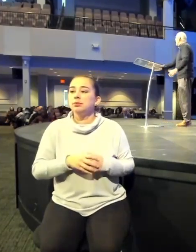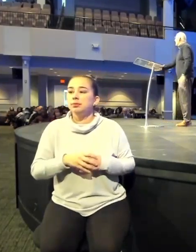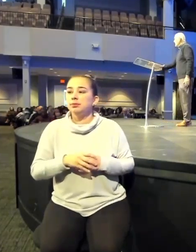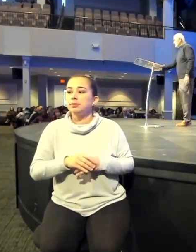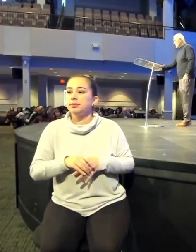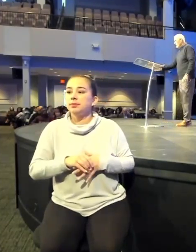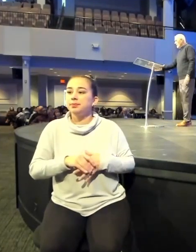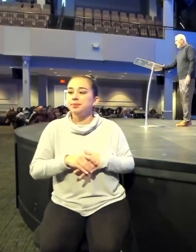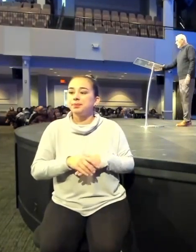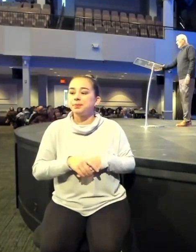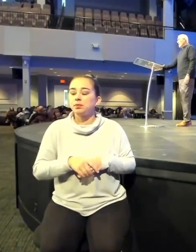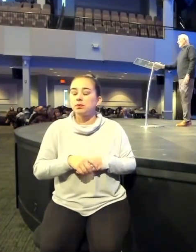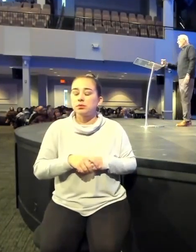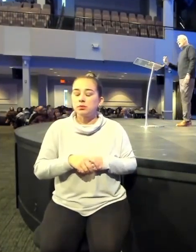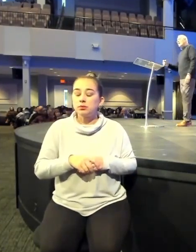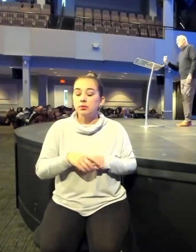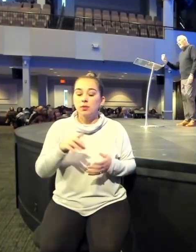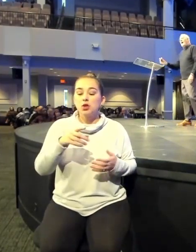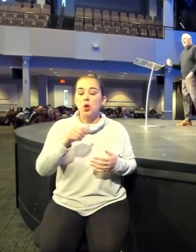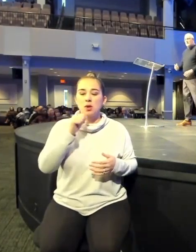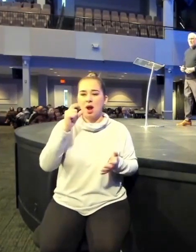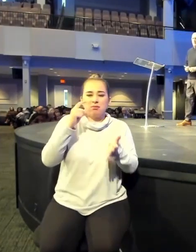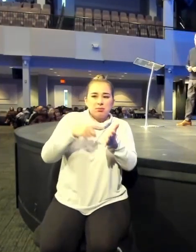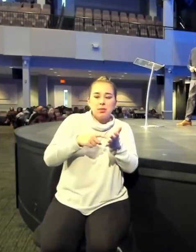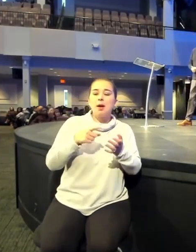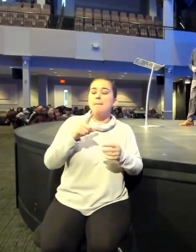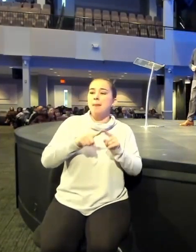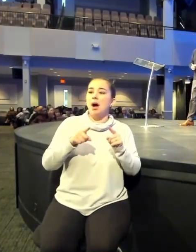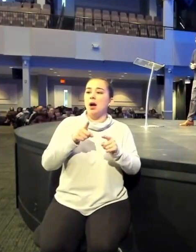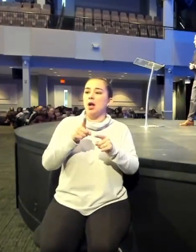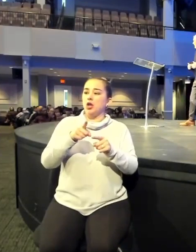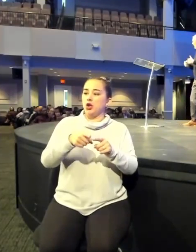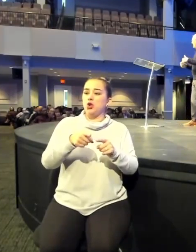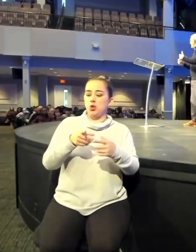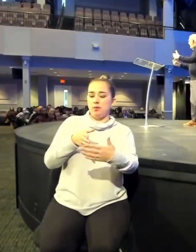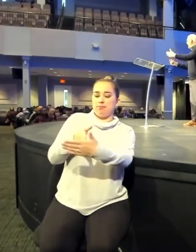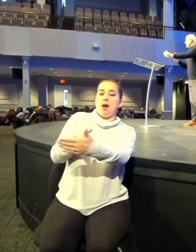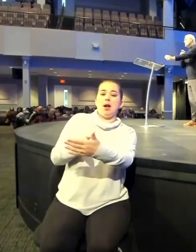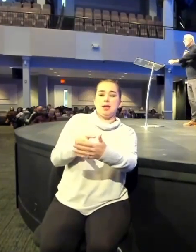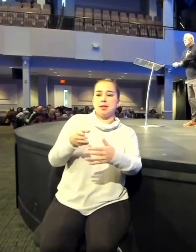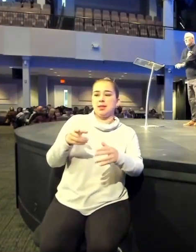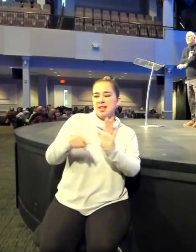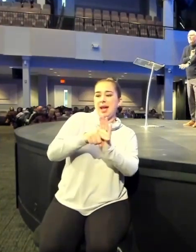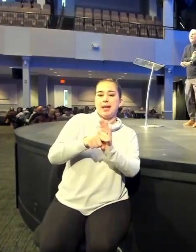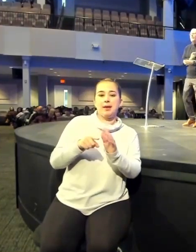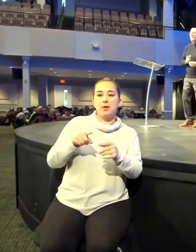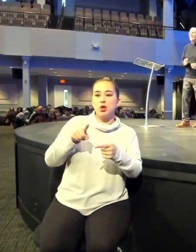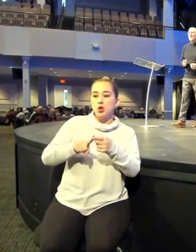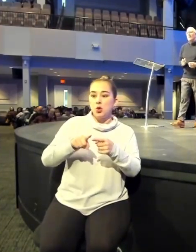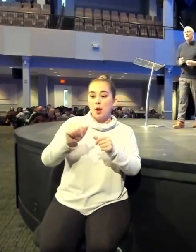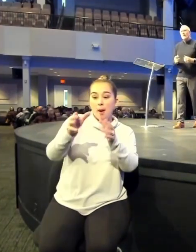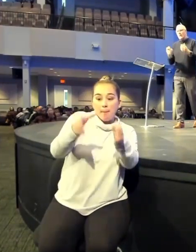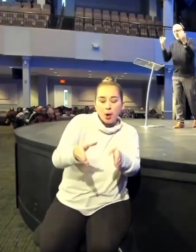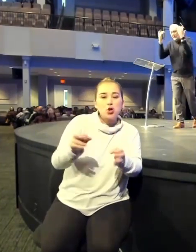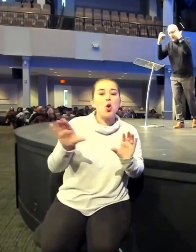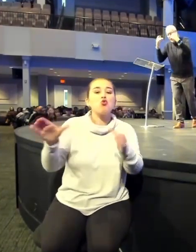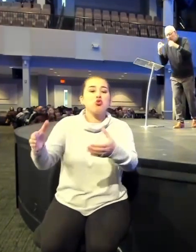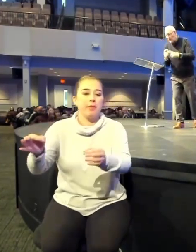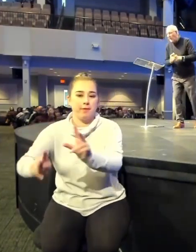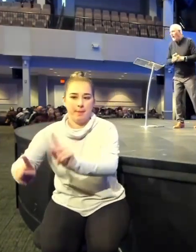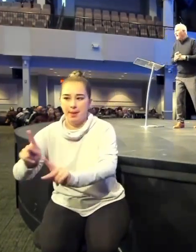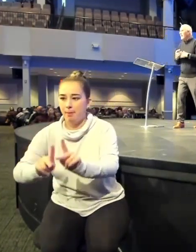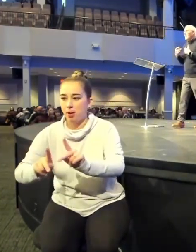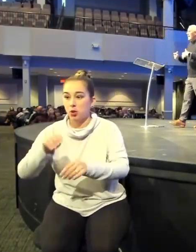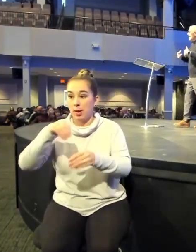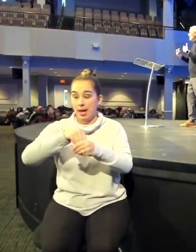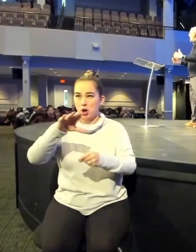it's unacknowledged, negative bias towards someone or negative bias toward a group of people. That when you form in